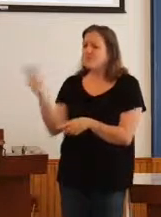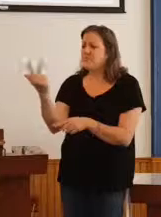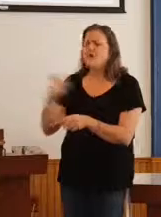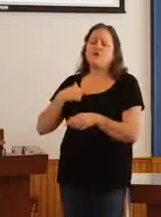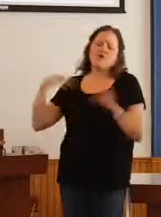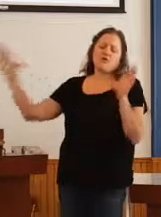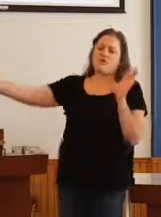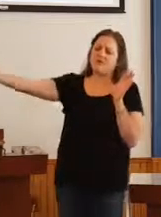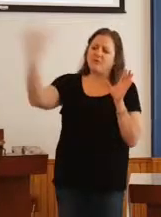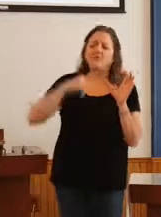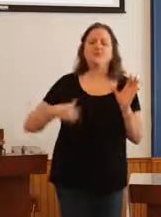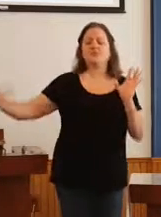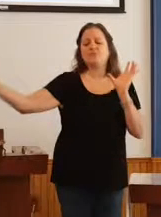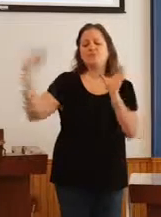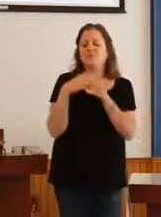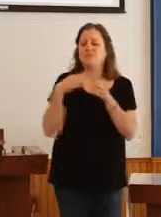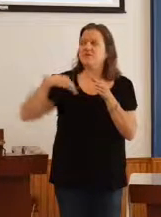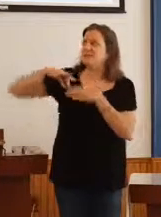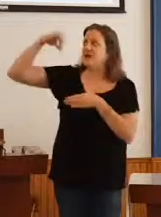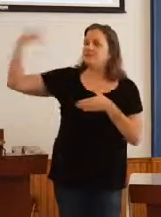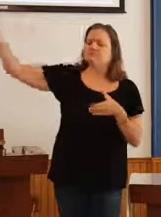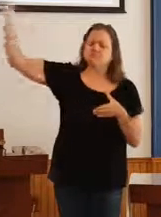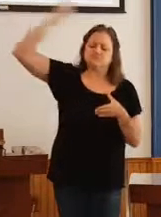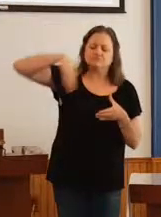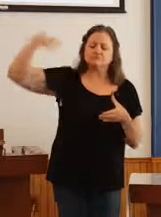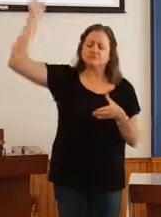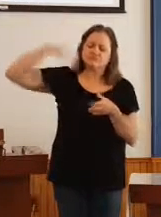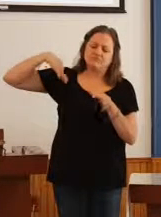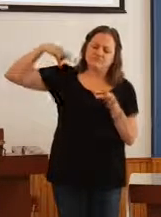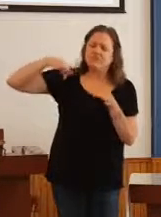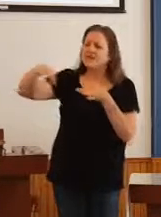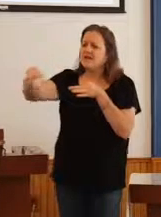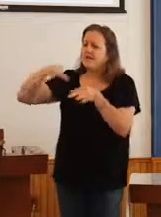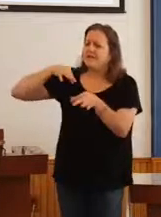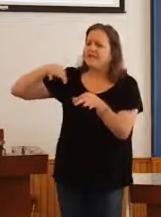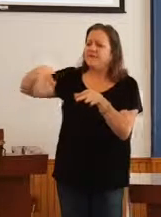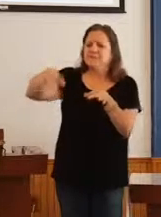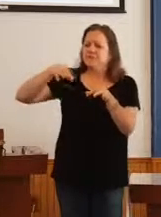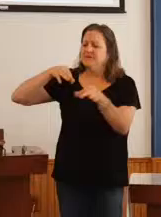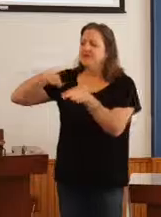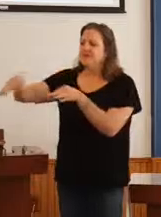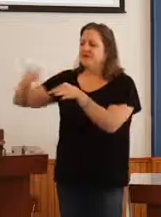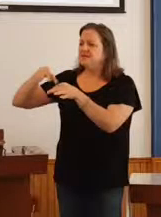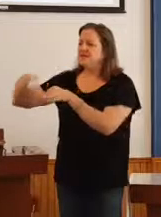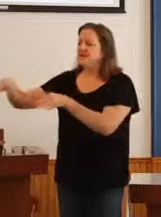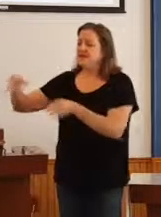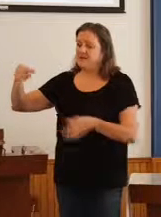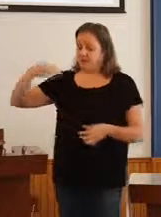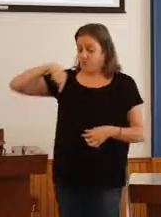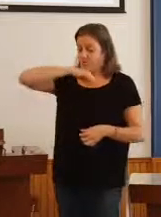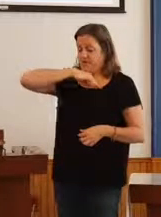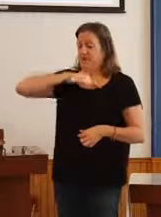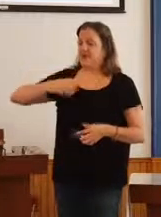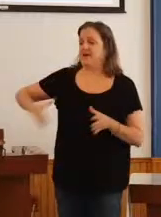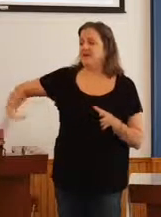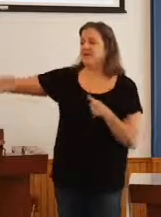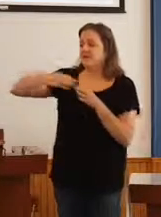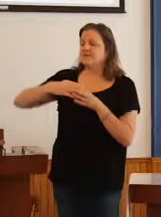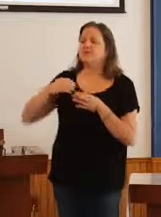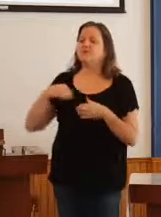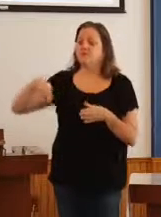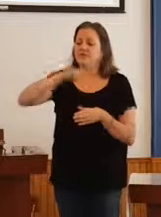moved by the spirit, delivering the message of Christ, we can make a difference. Together, we